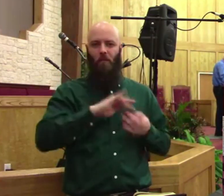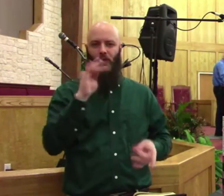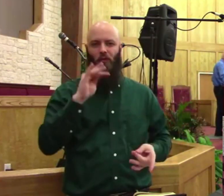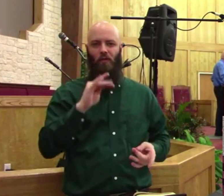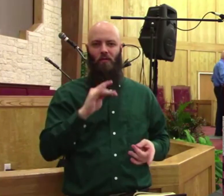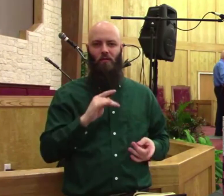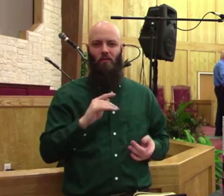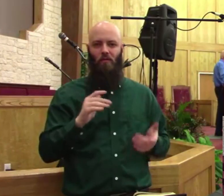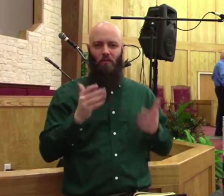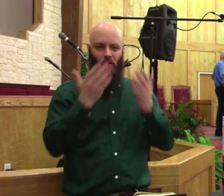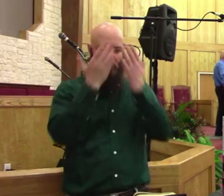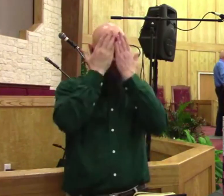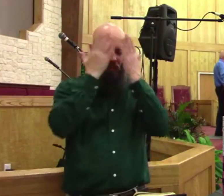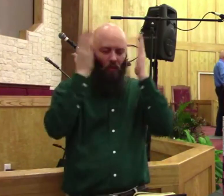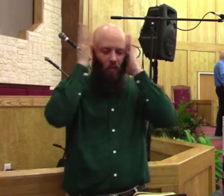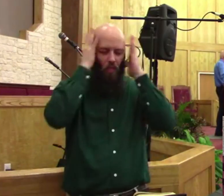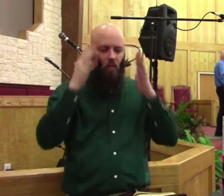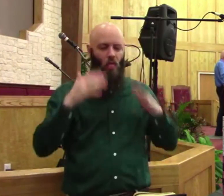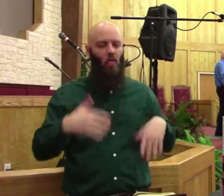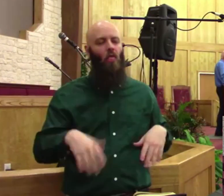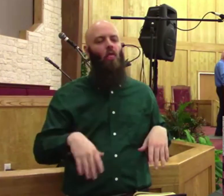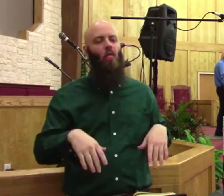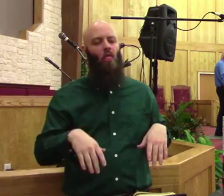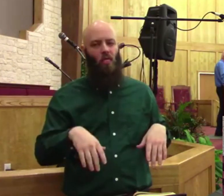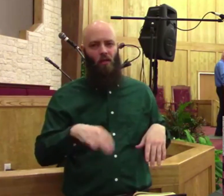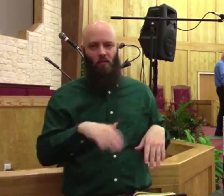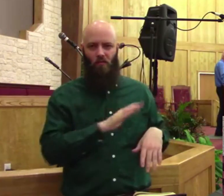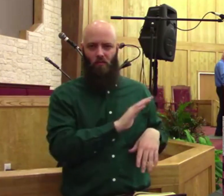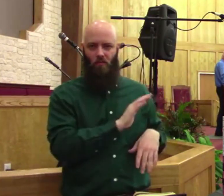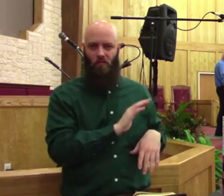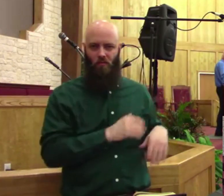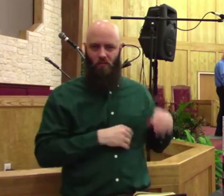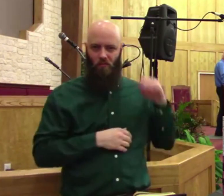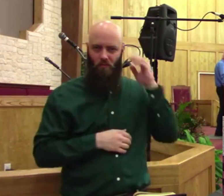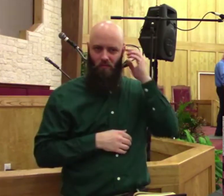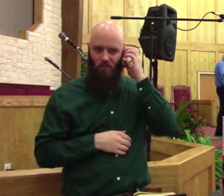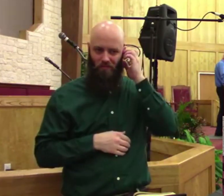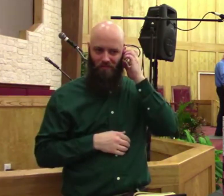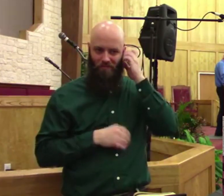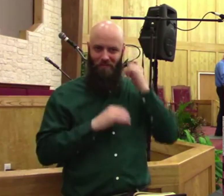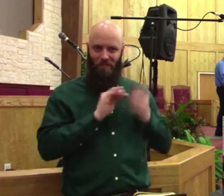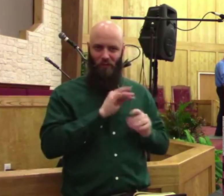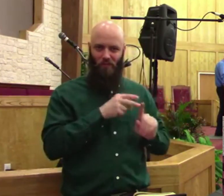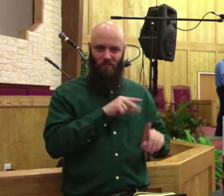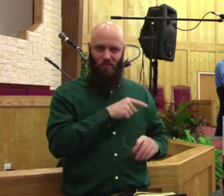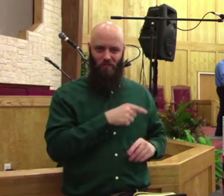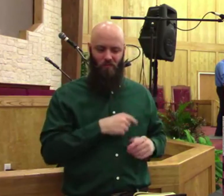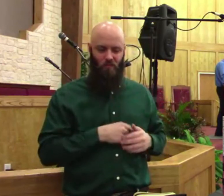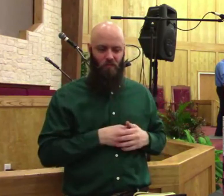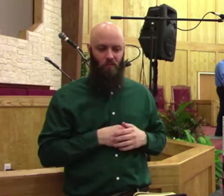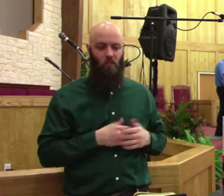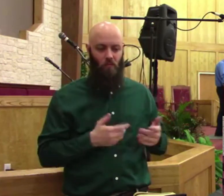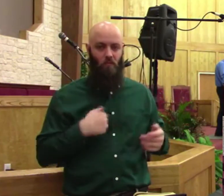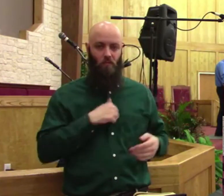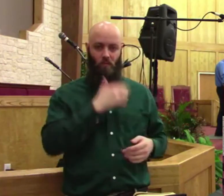deaf. And what we can know is the heart of man being sinful.